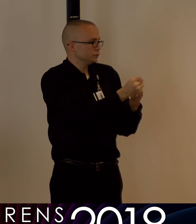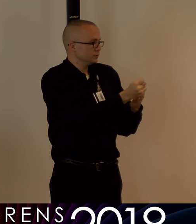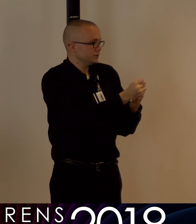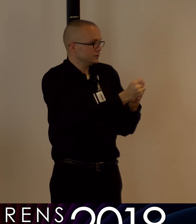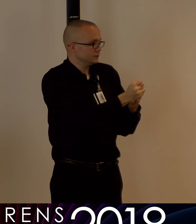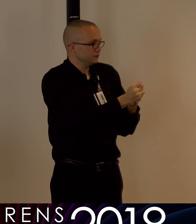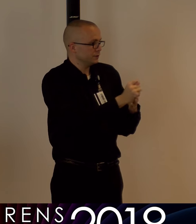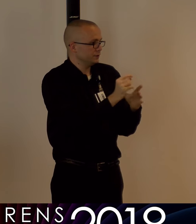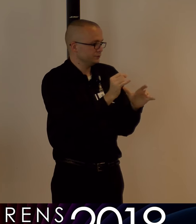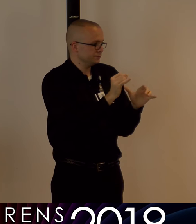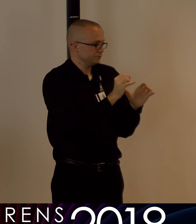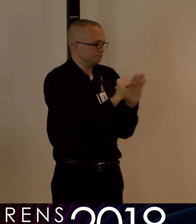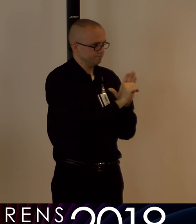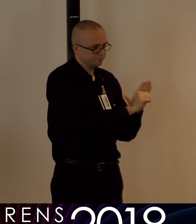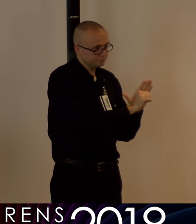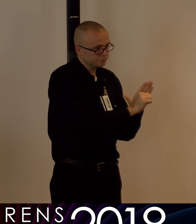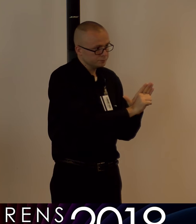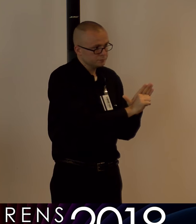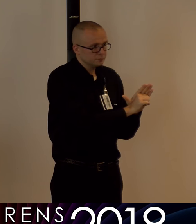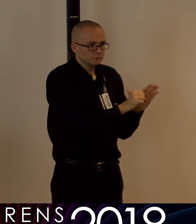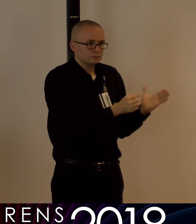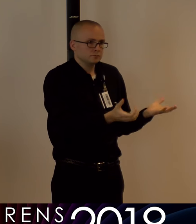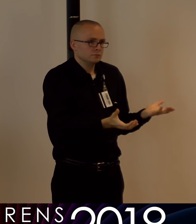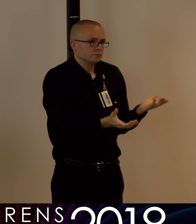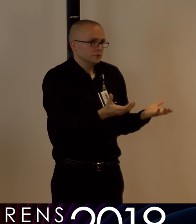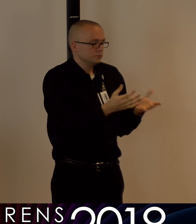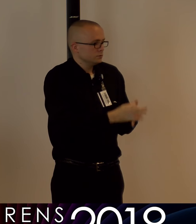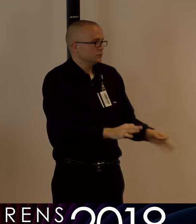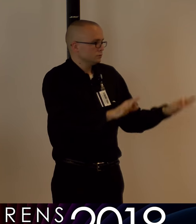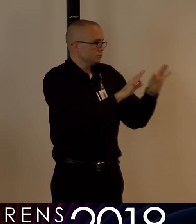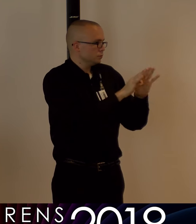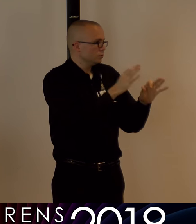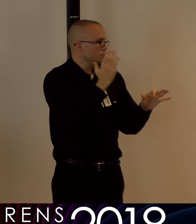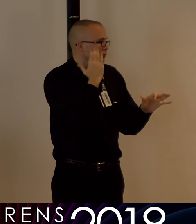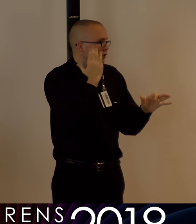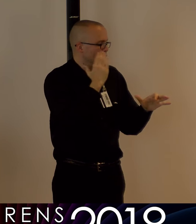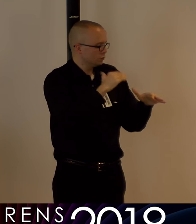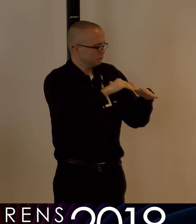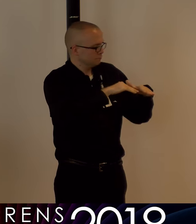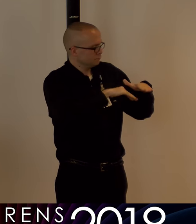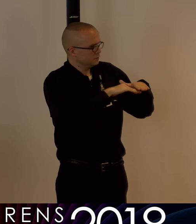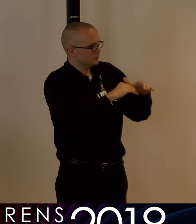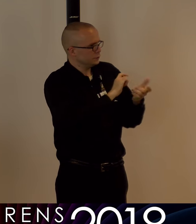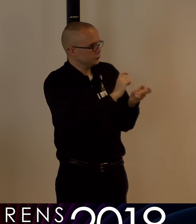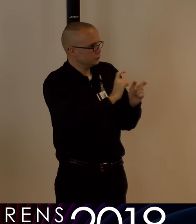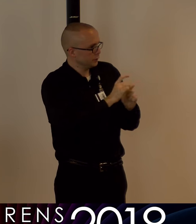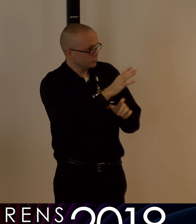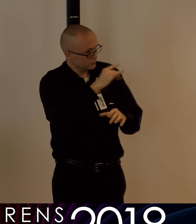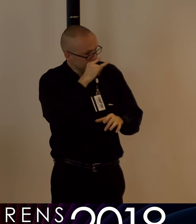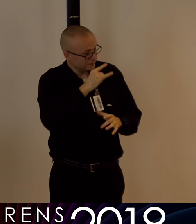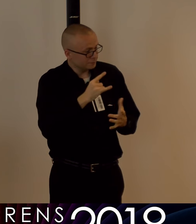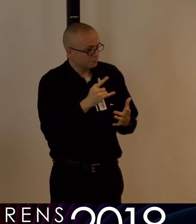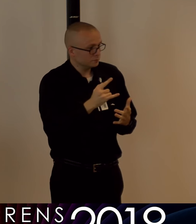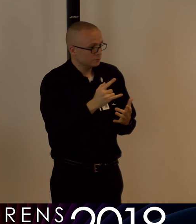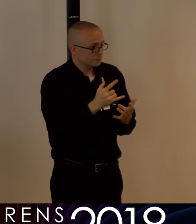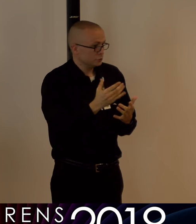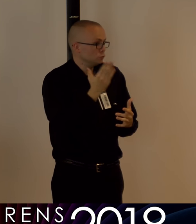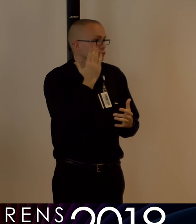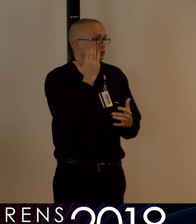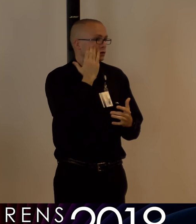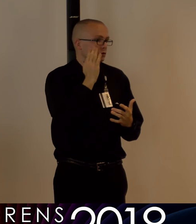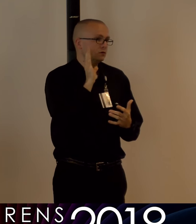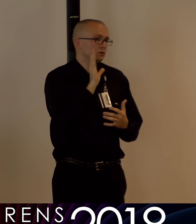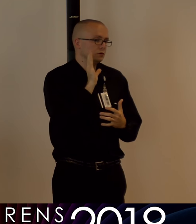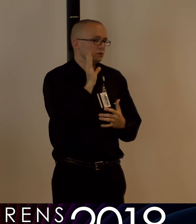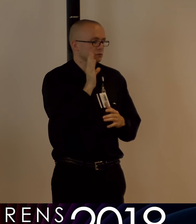these conditions, it's probably going to be important to know what the underlying change in your child is so that you can